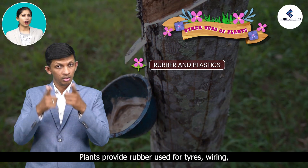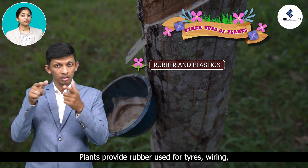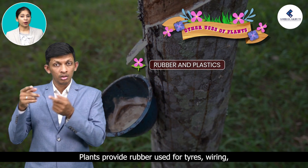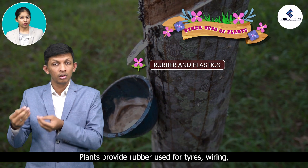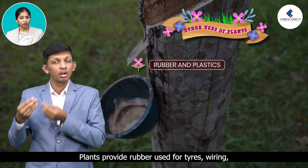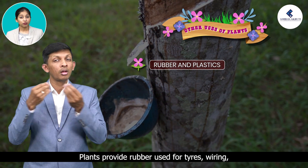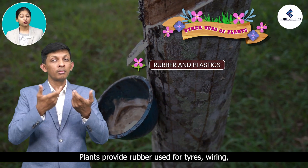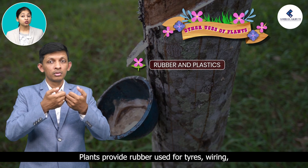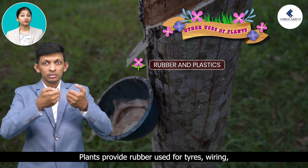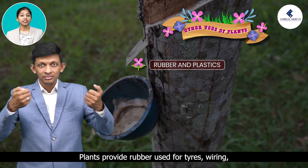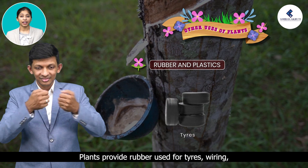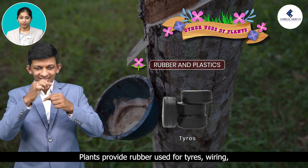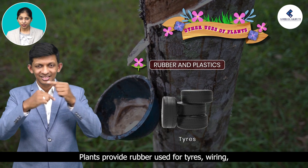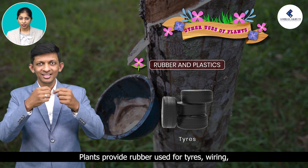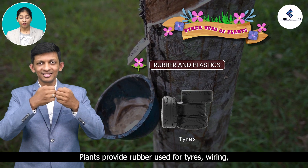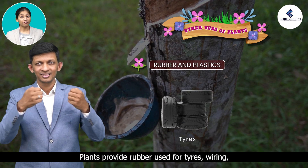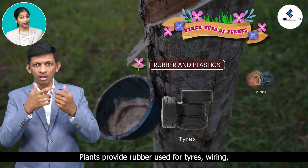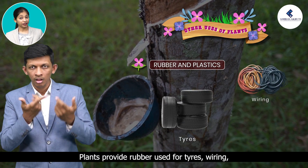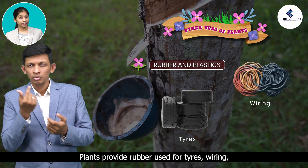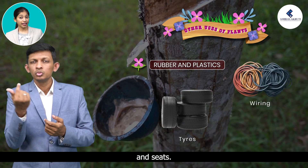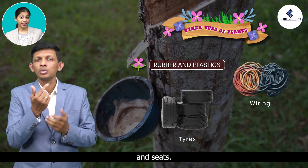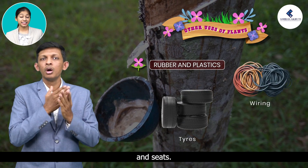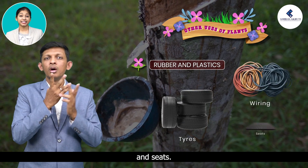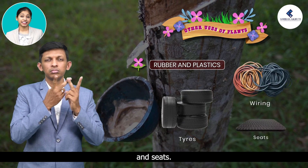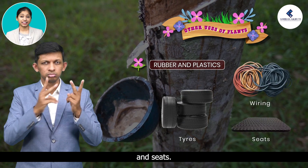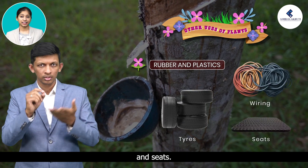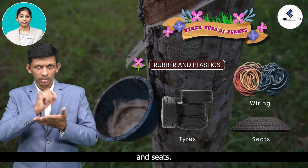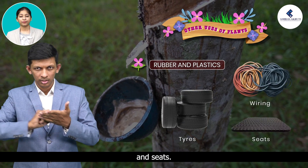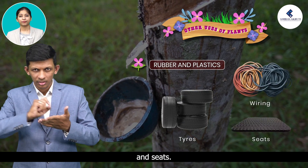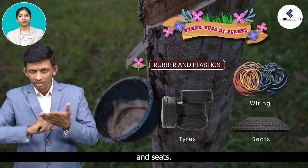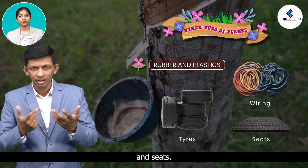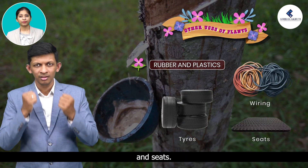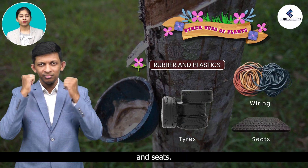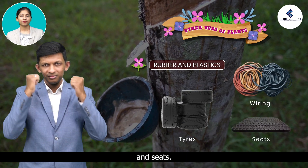Plants provide rubber used for tires, wiring, and seats.